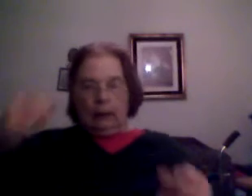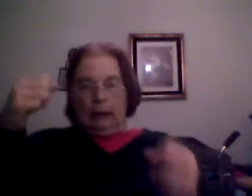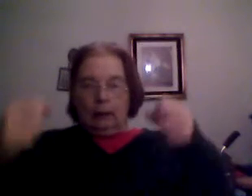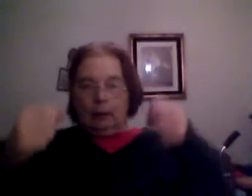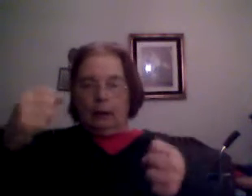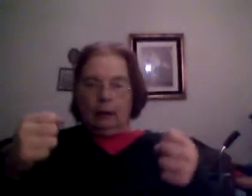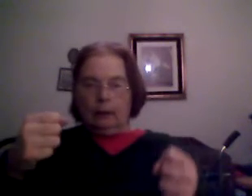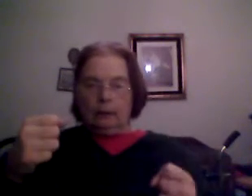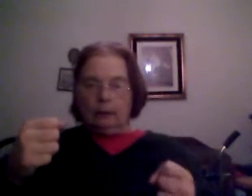A car